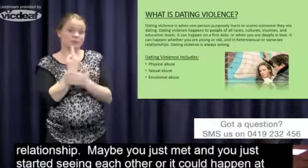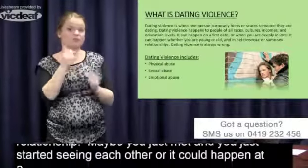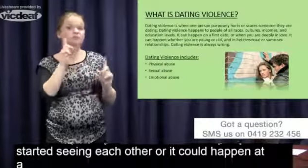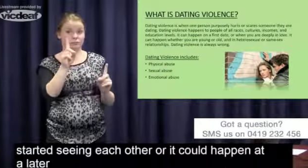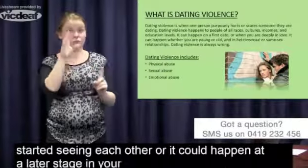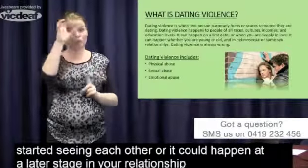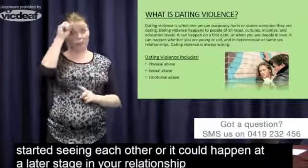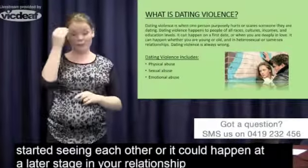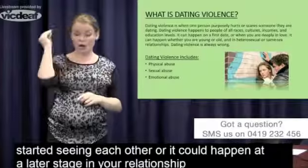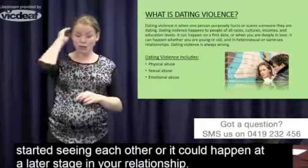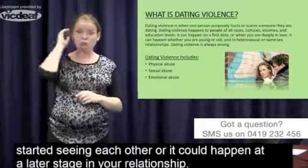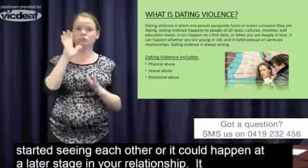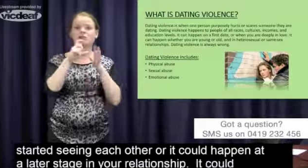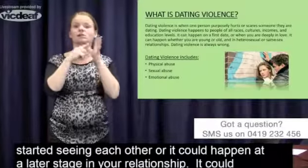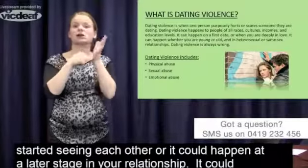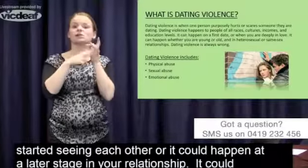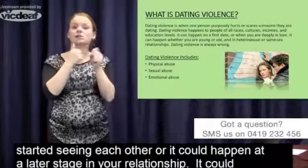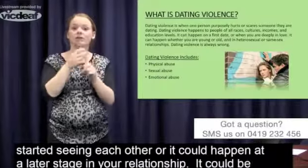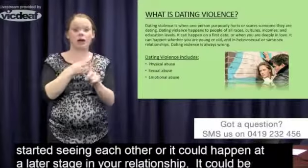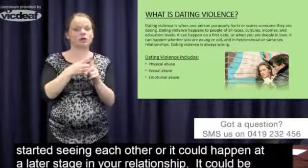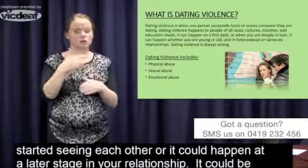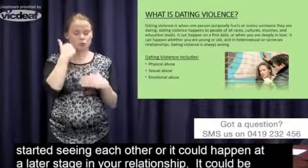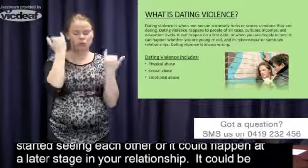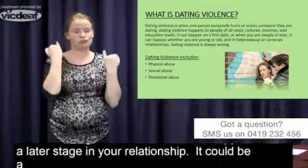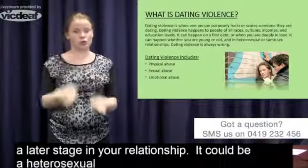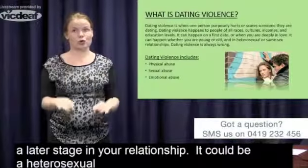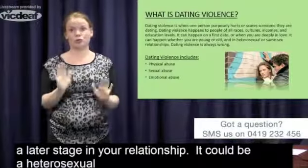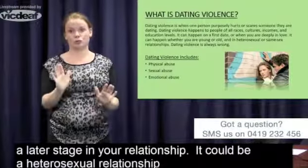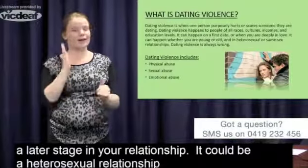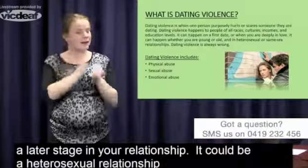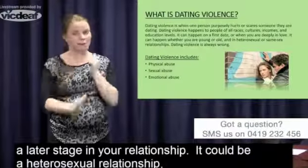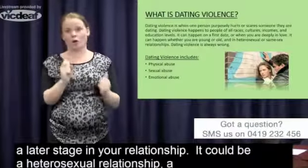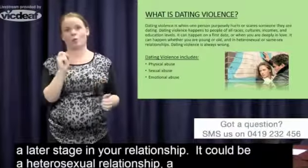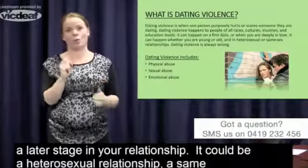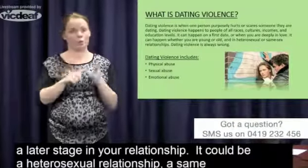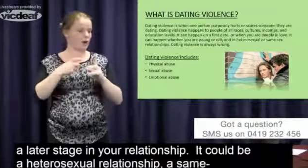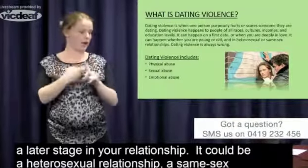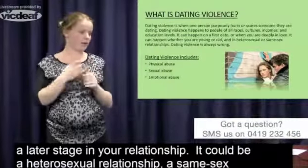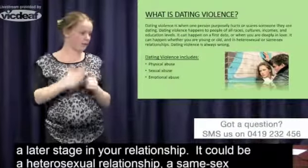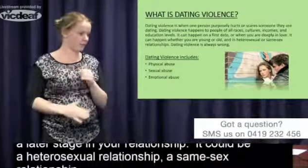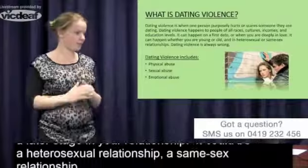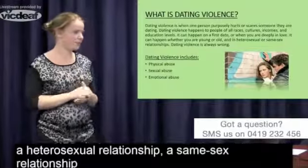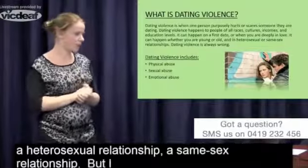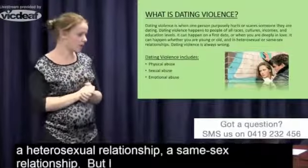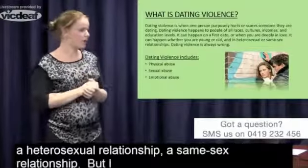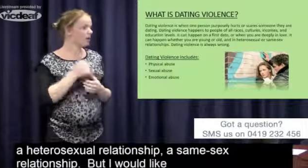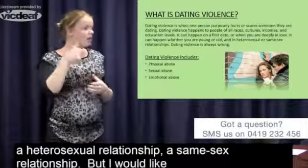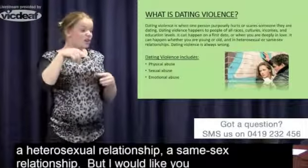heterosexual relationship, a same-sex relationship, but I'd like you to bear in mind that dating